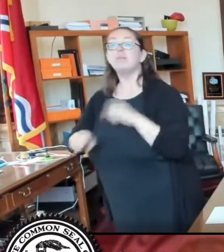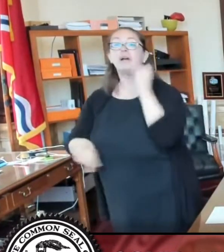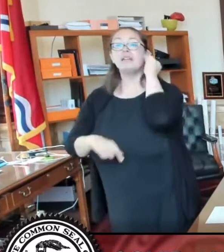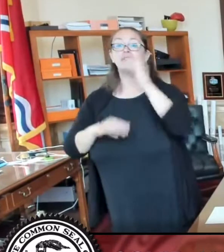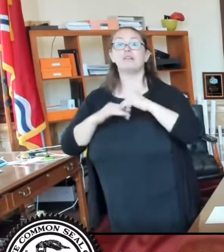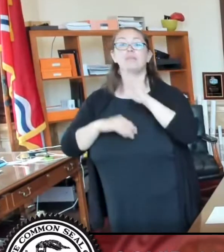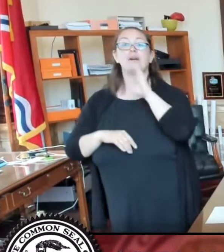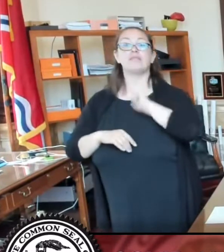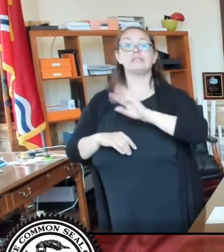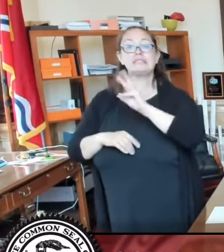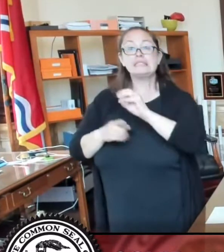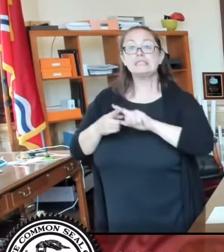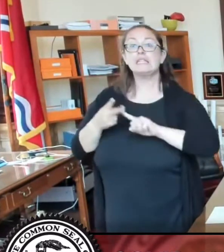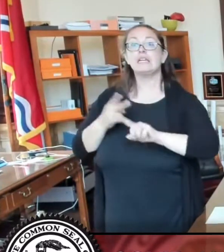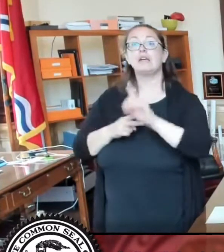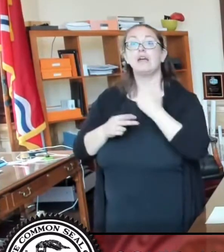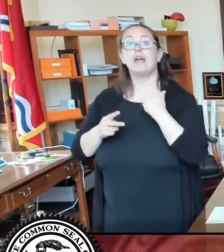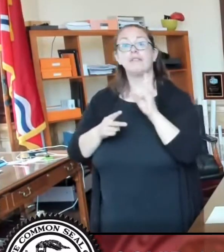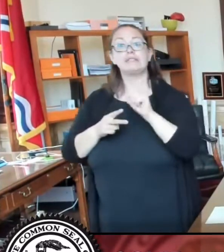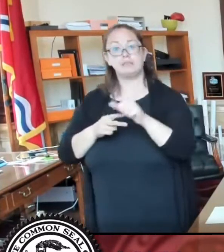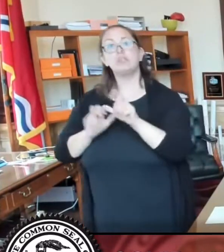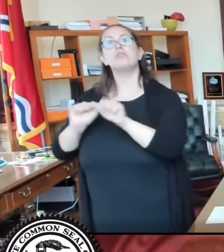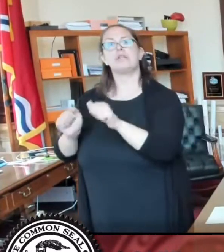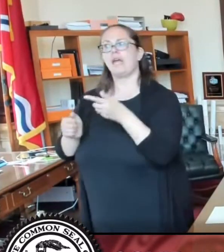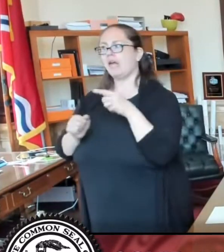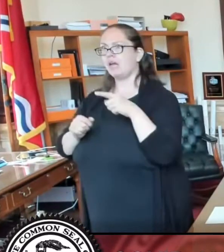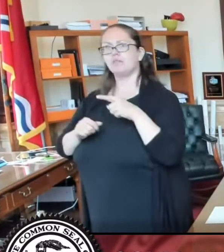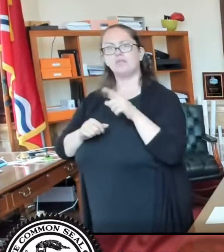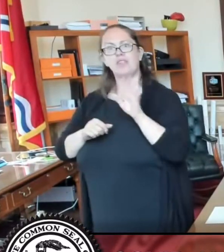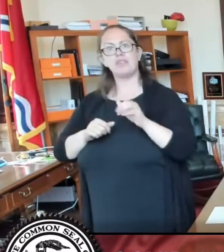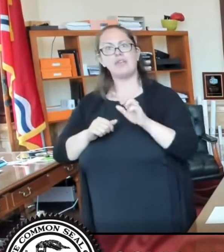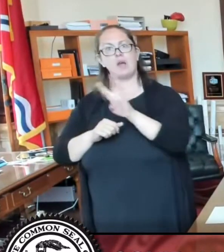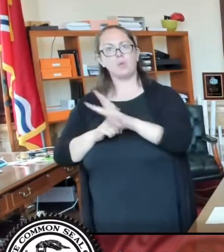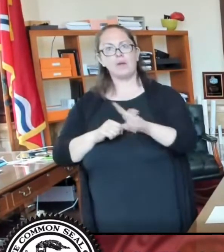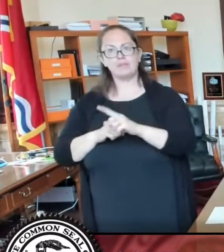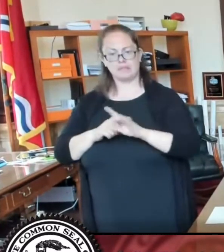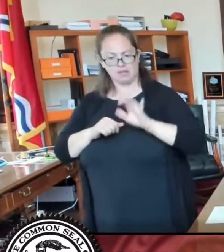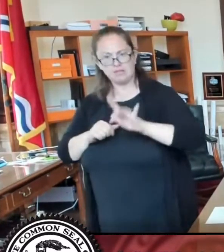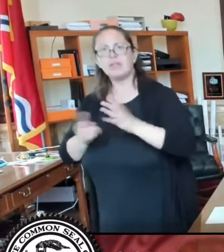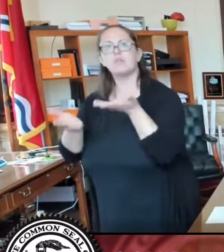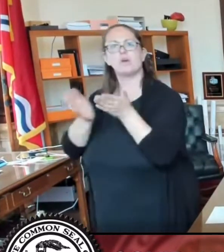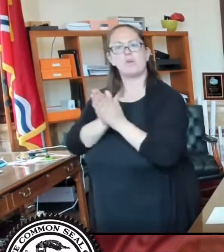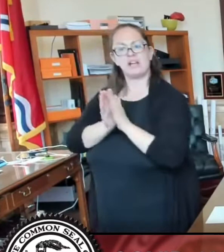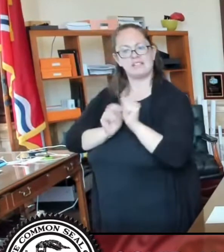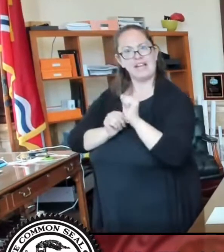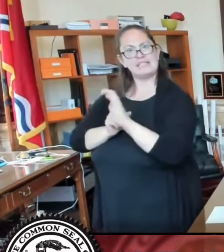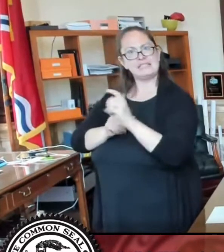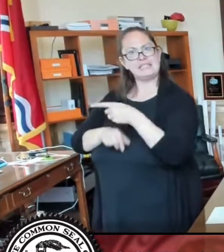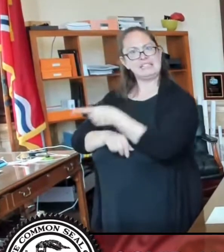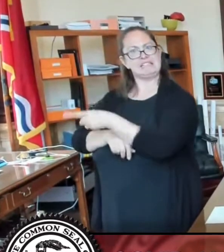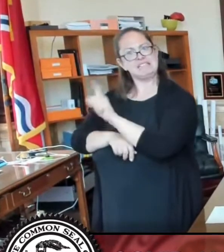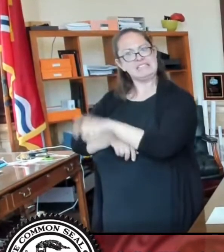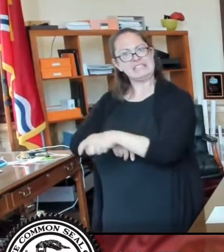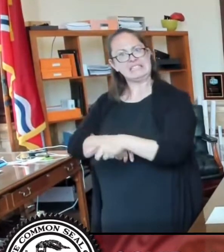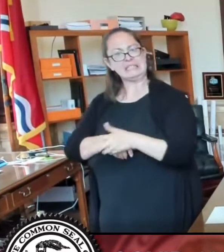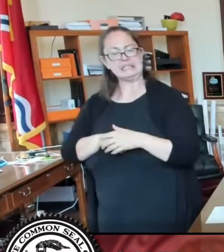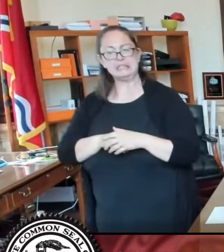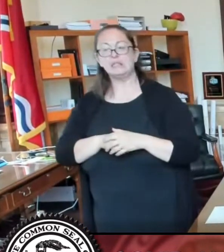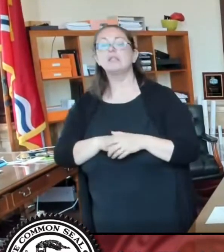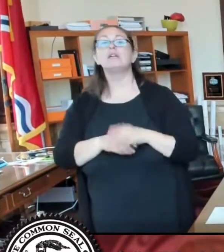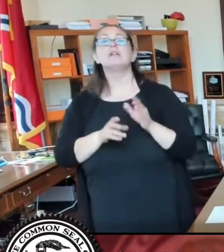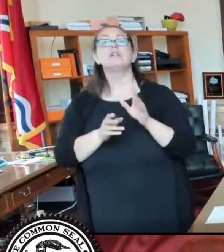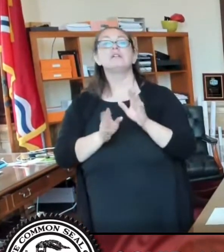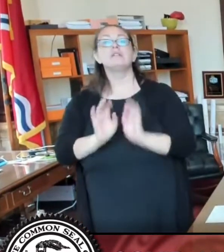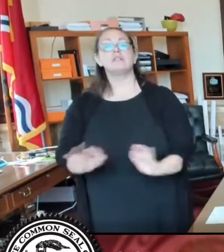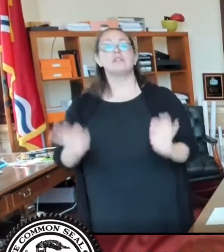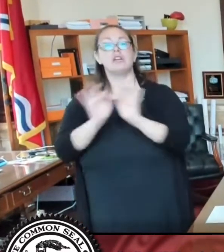or disabled, you can request an air conditioner online. So very important to check on your neighbors during